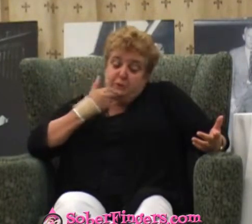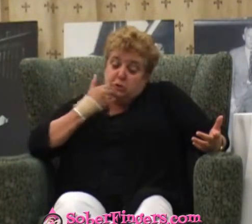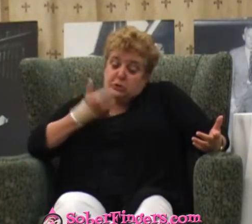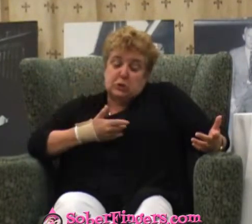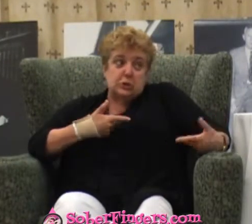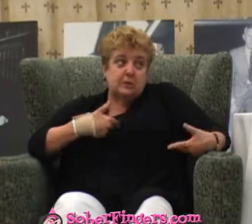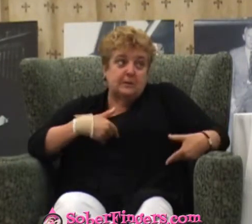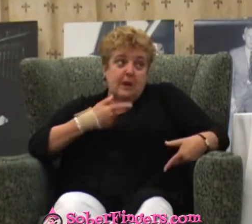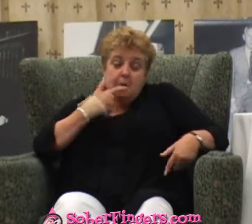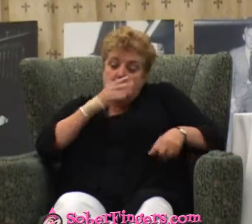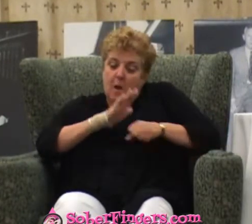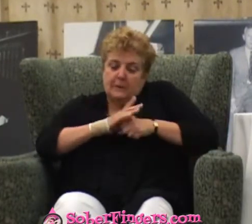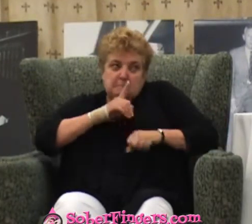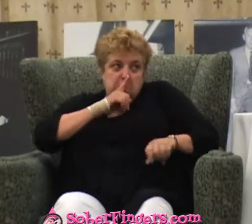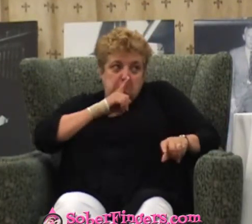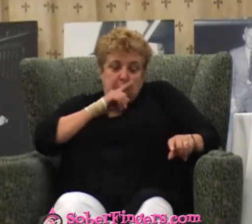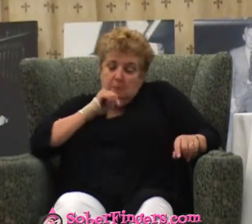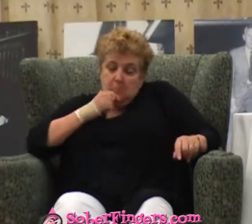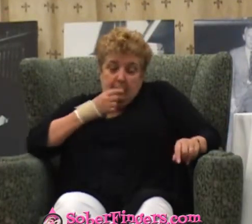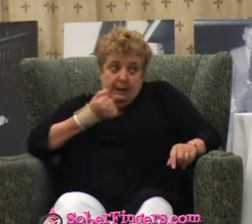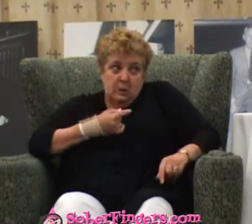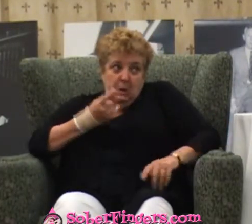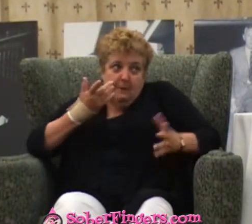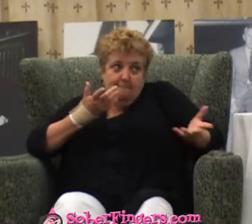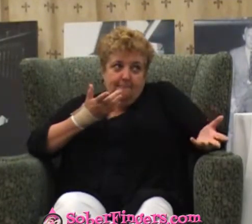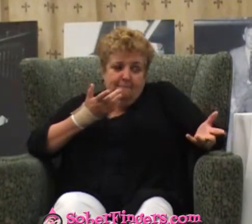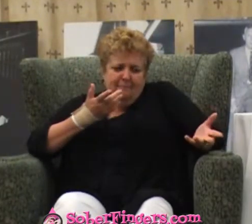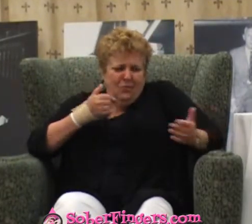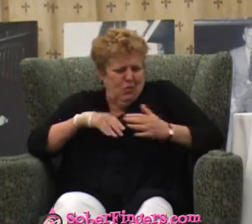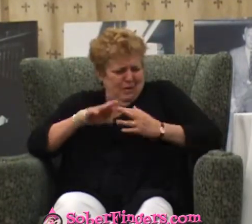Promise I won't tell anybody. We're in Mexico.